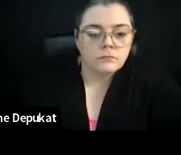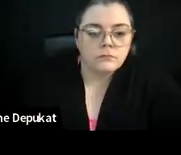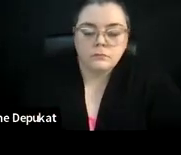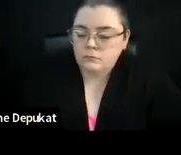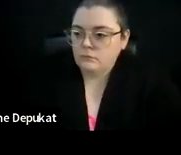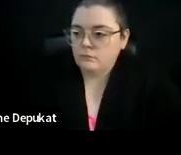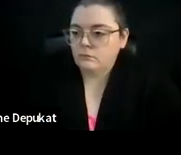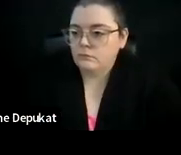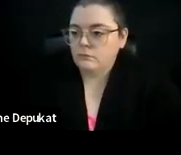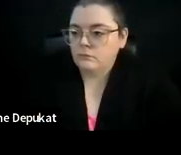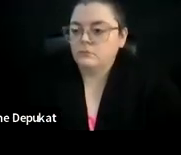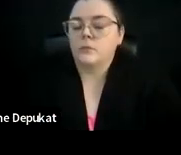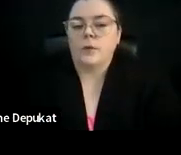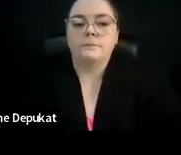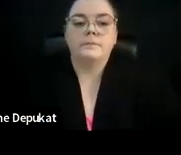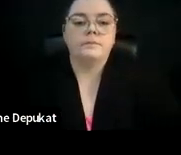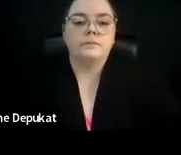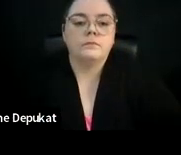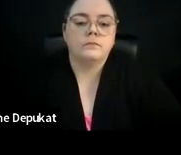You ready? You on?